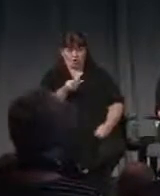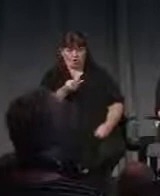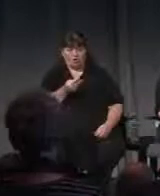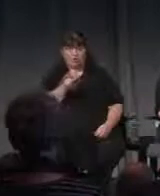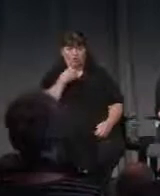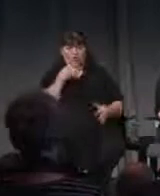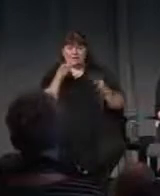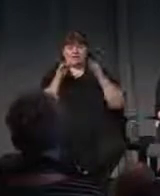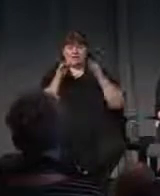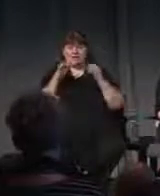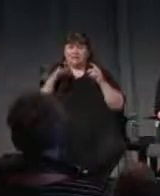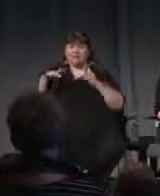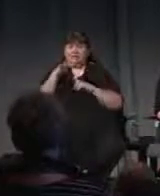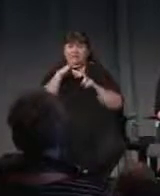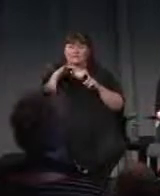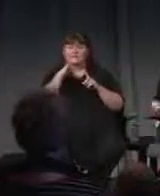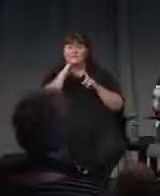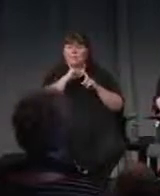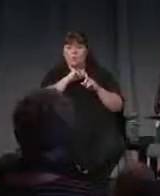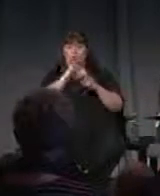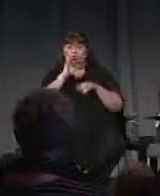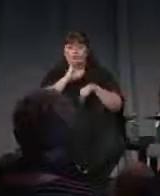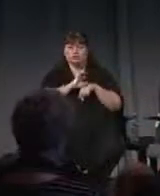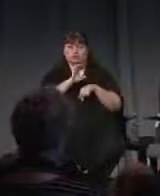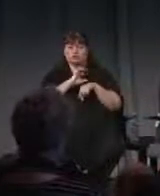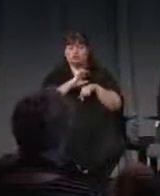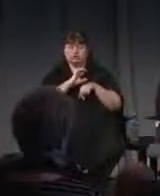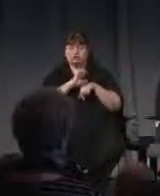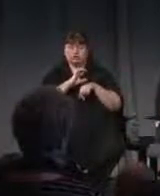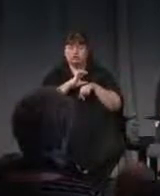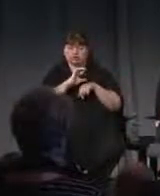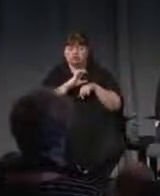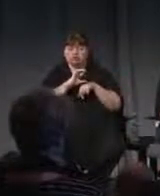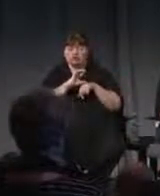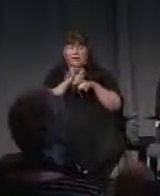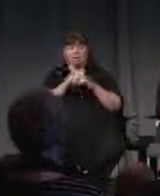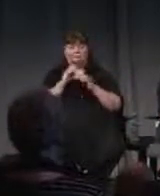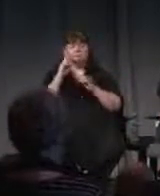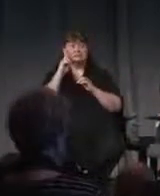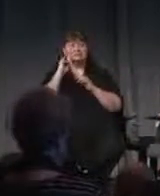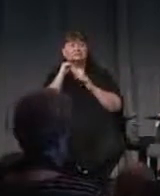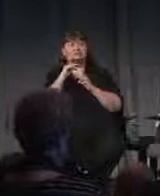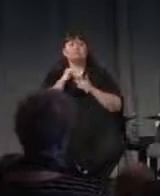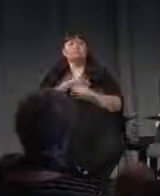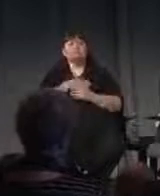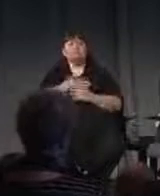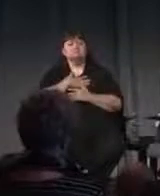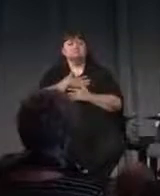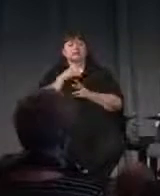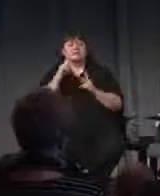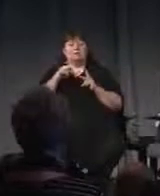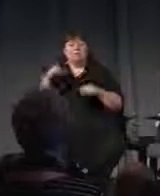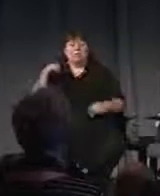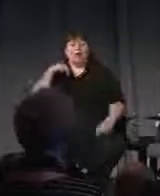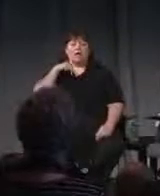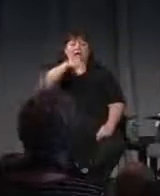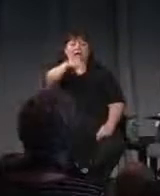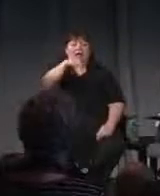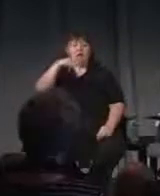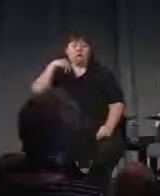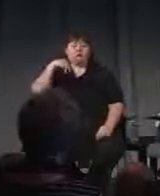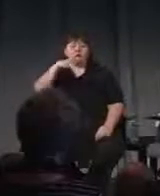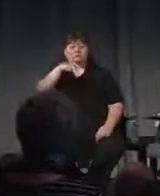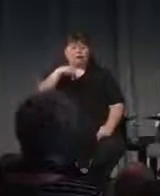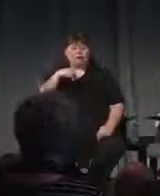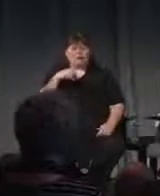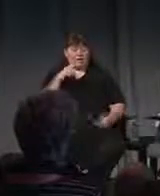defining the space of this old church that was resonating with the movements of people walking in and out.